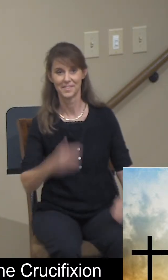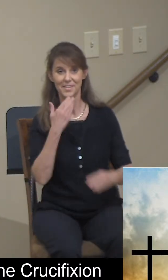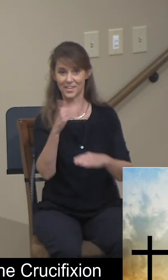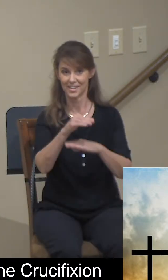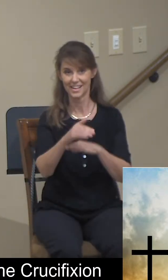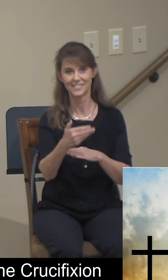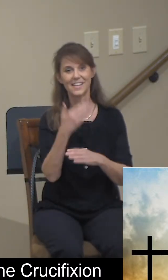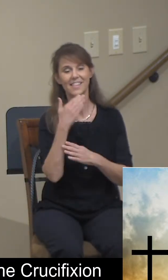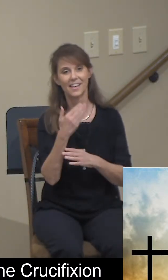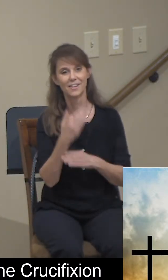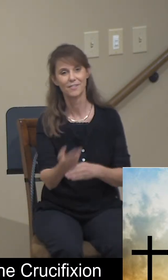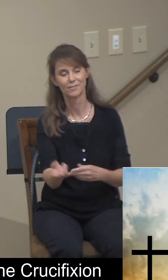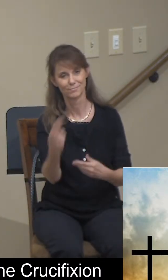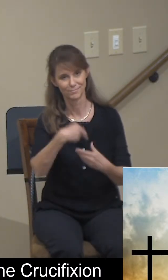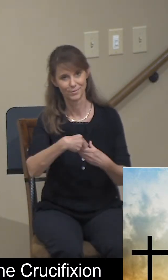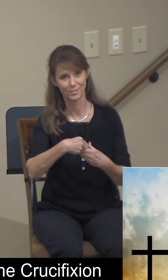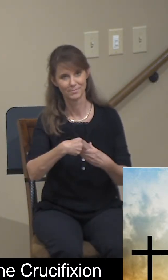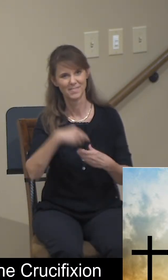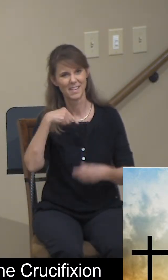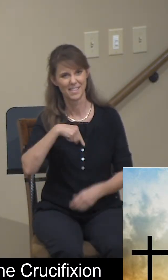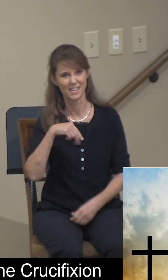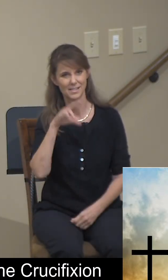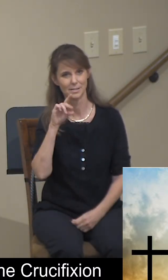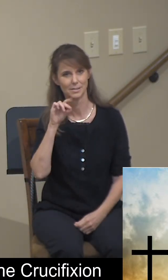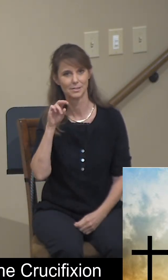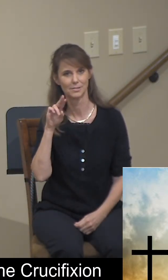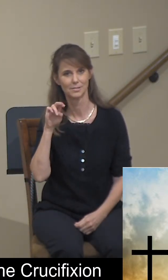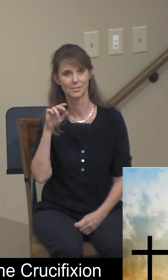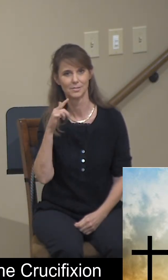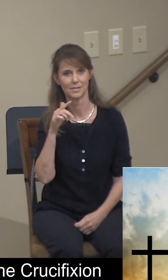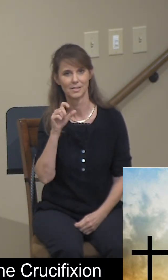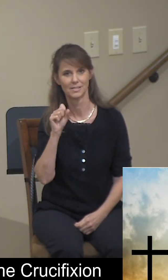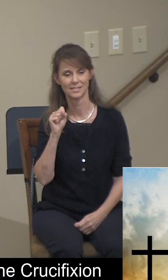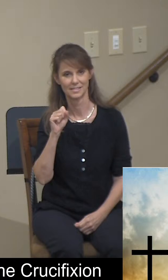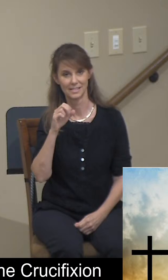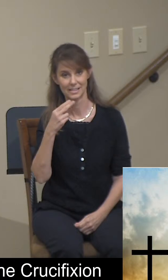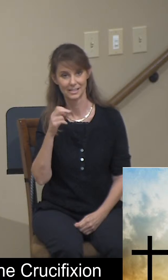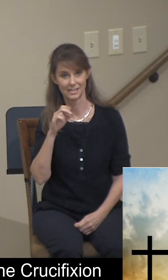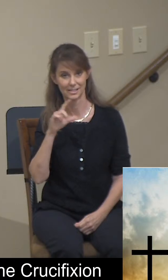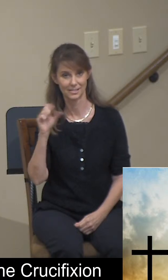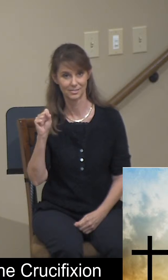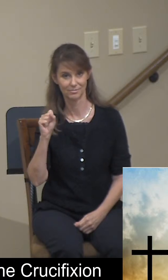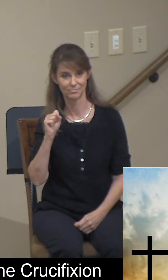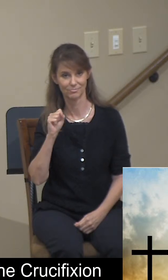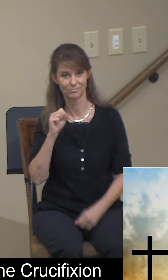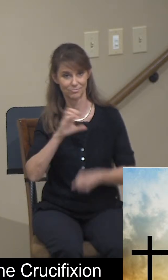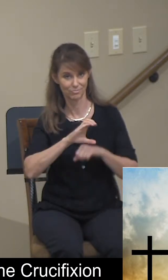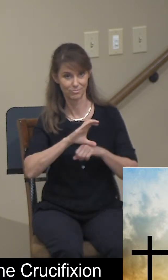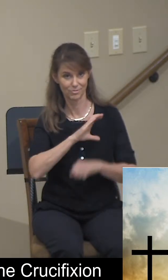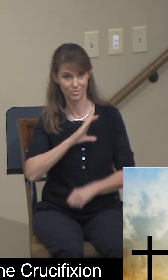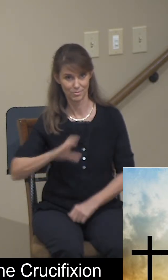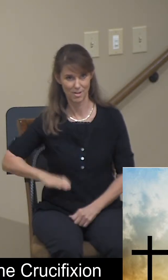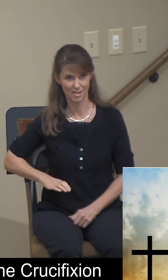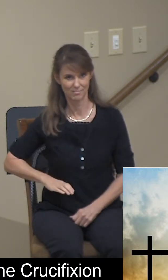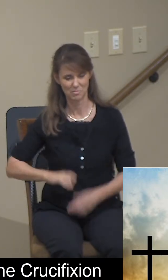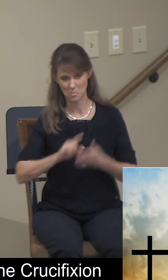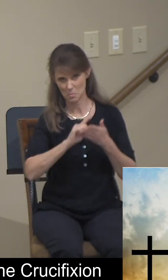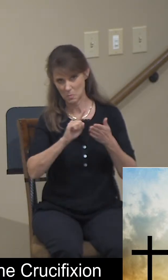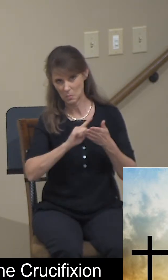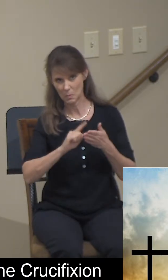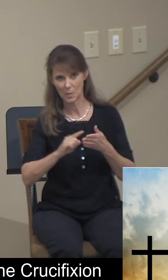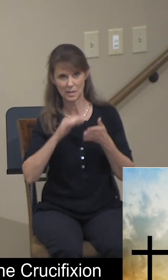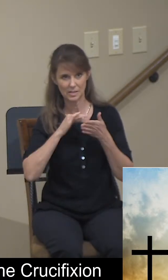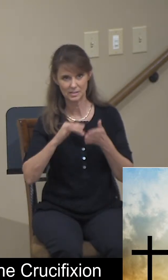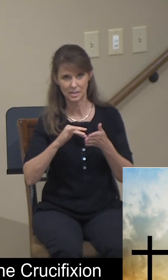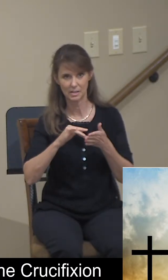Good evening. Thanks for being with us. This is the Douglas Hills Church of Christ. This is our weekly study on the Crucifixion as a